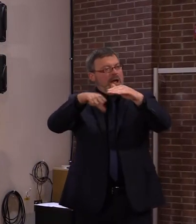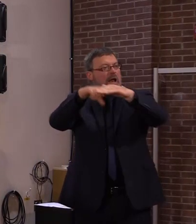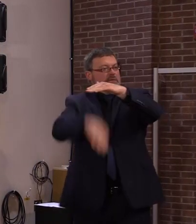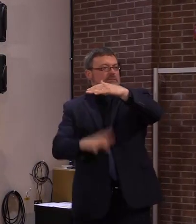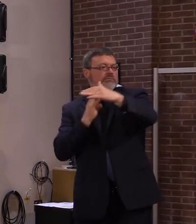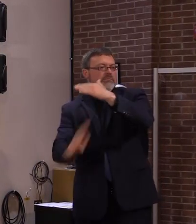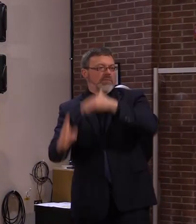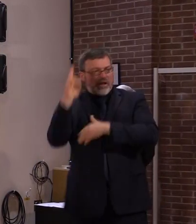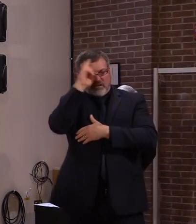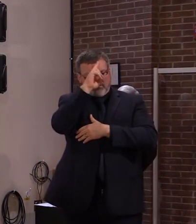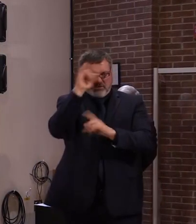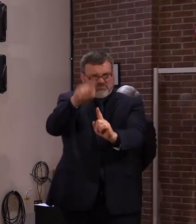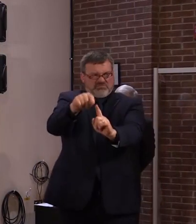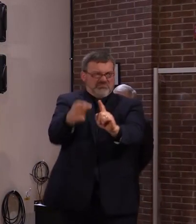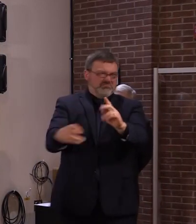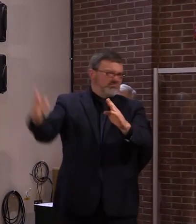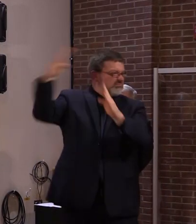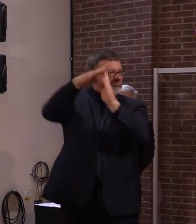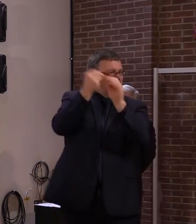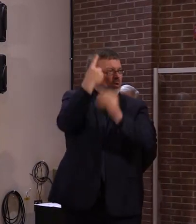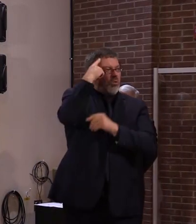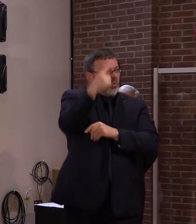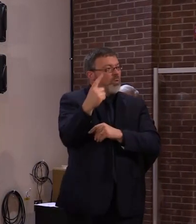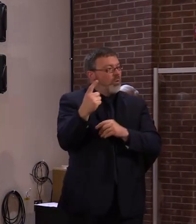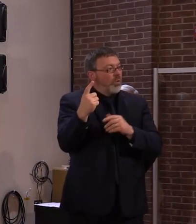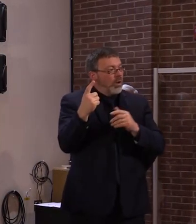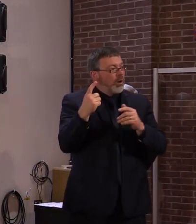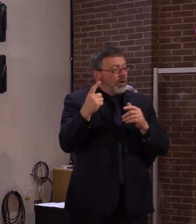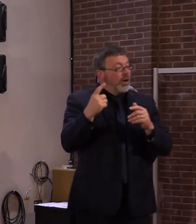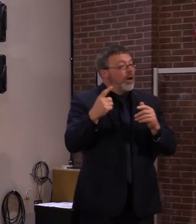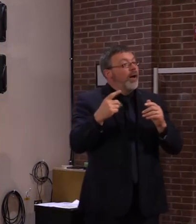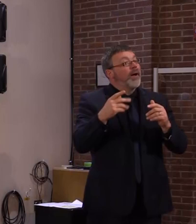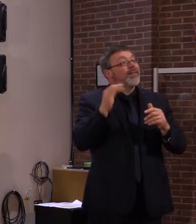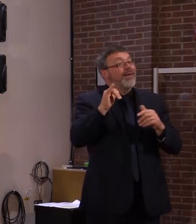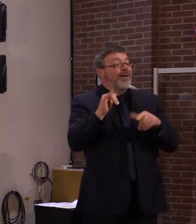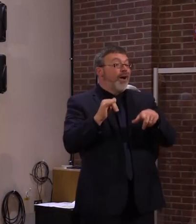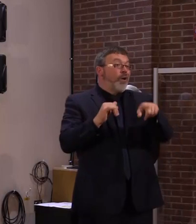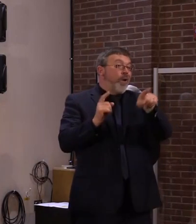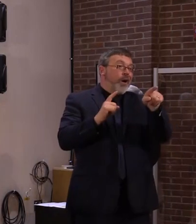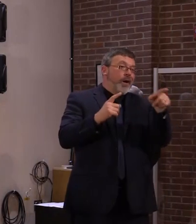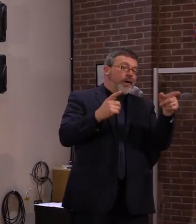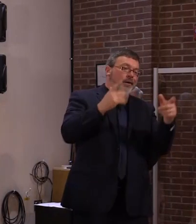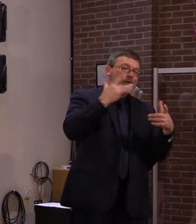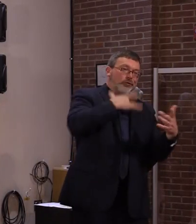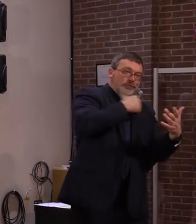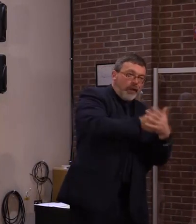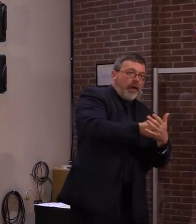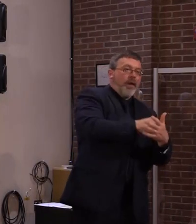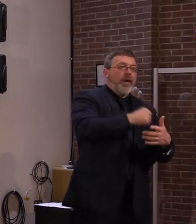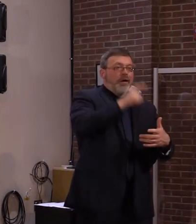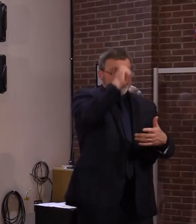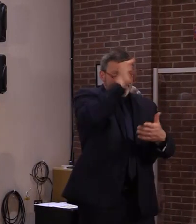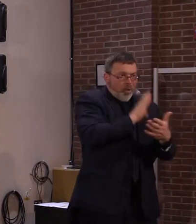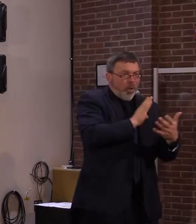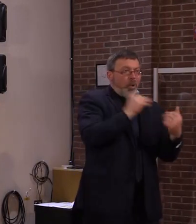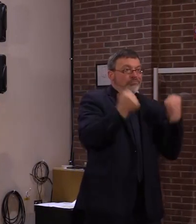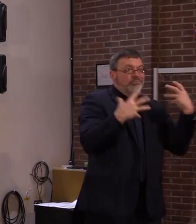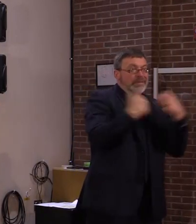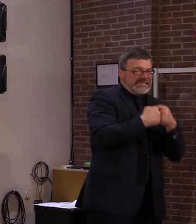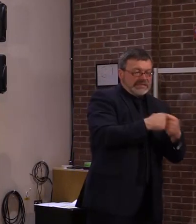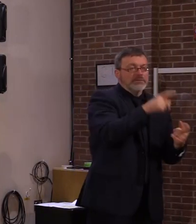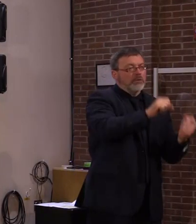for any type of emergency as soon as they need it. Now, for months now, our ICUs have been very